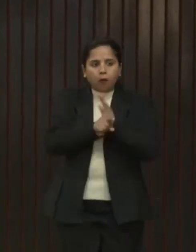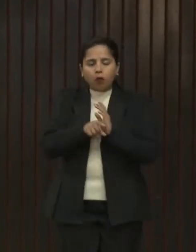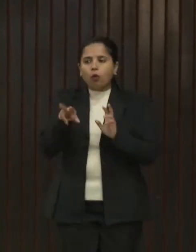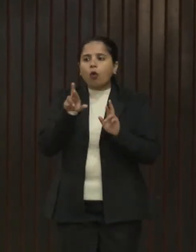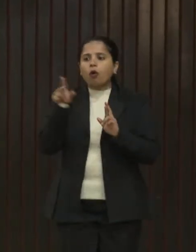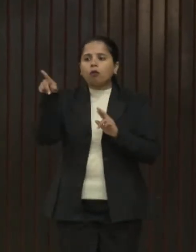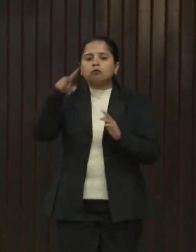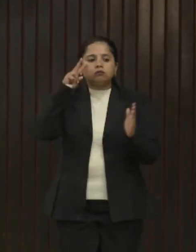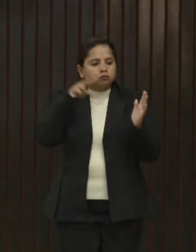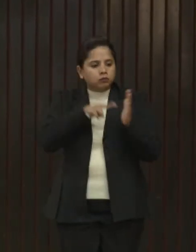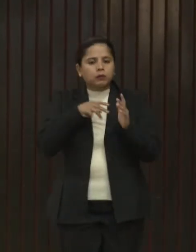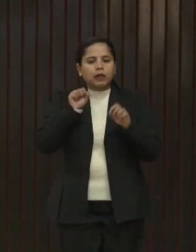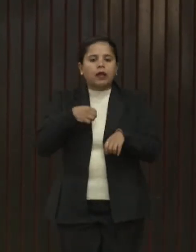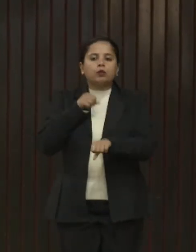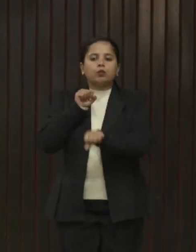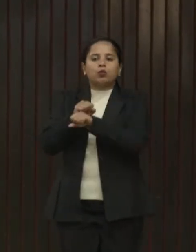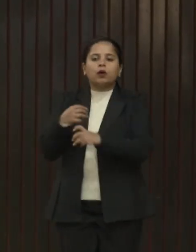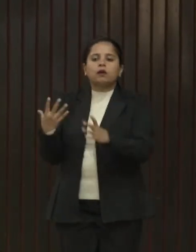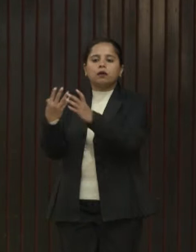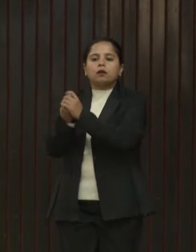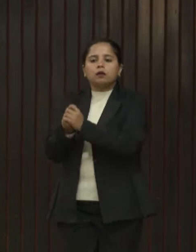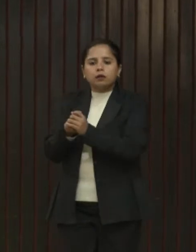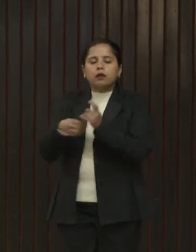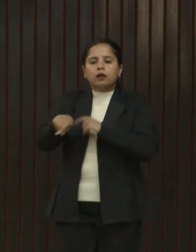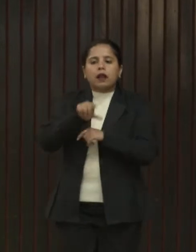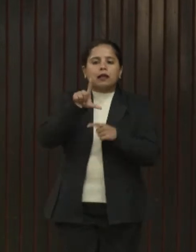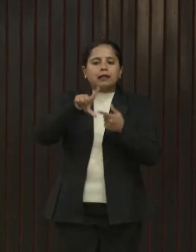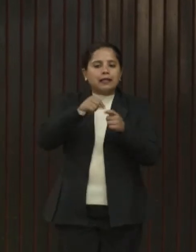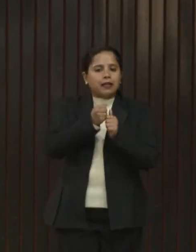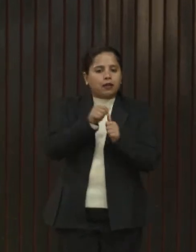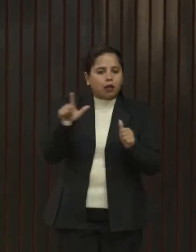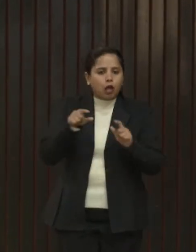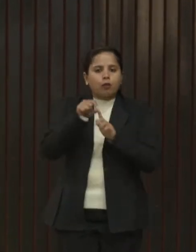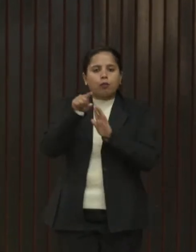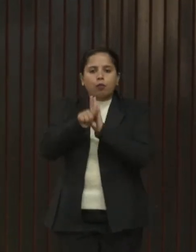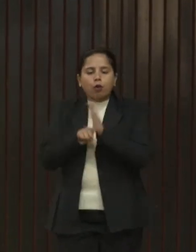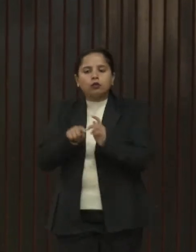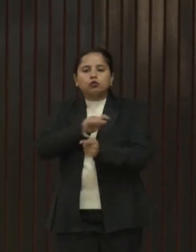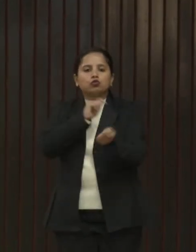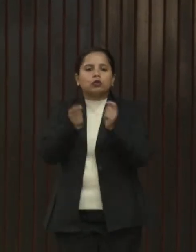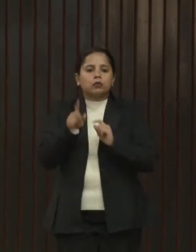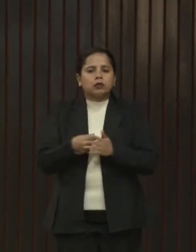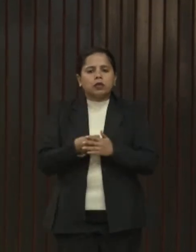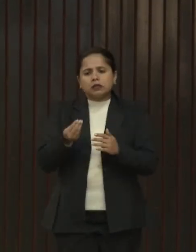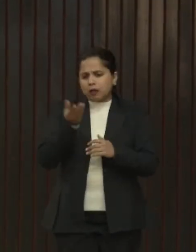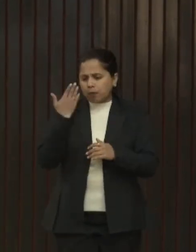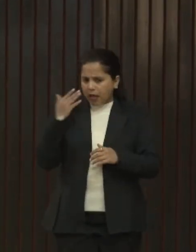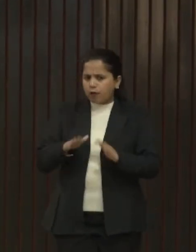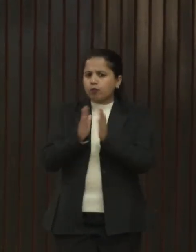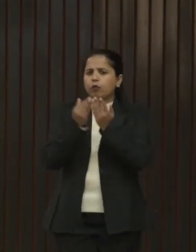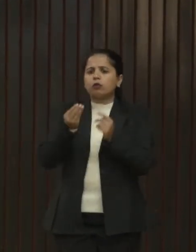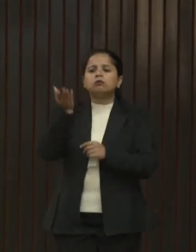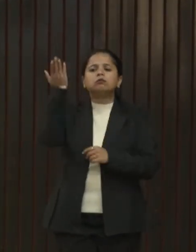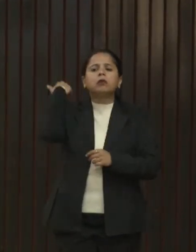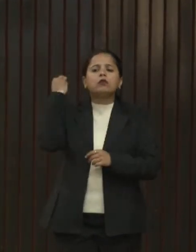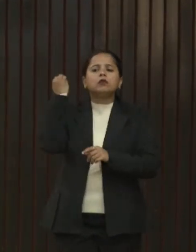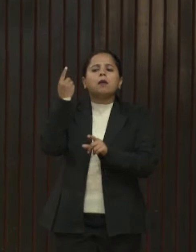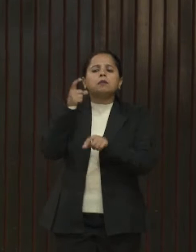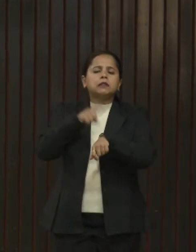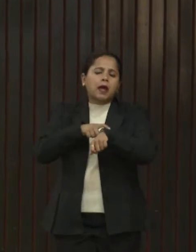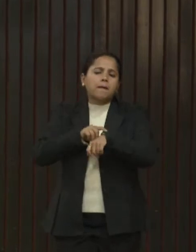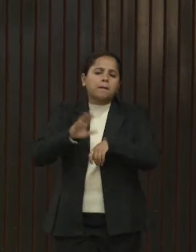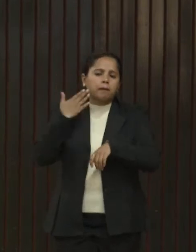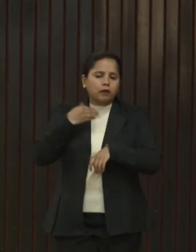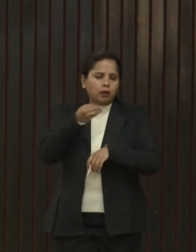can then work with them to translate these into legal and policy change. Some of our briefing books in the past have focused on